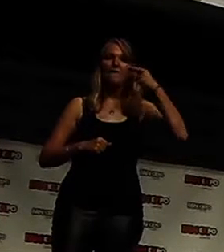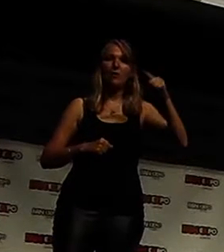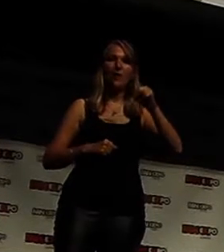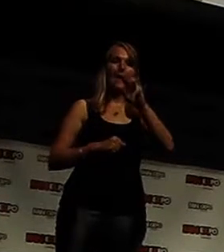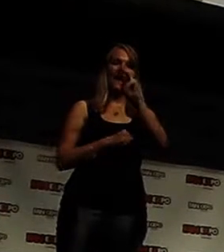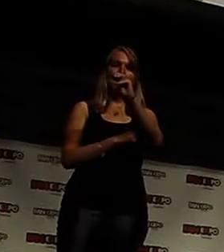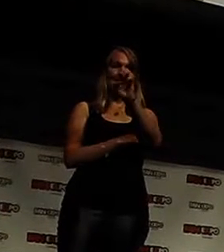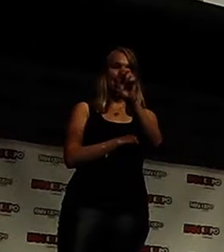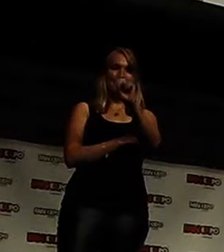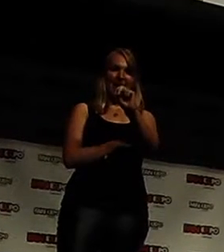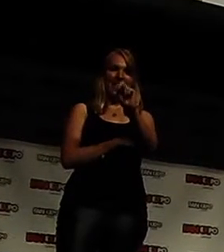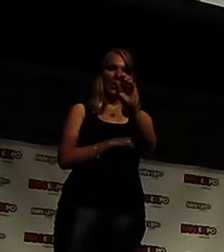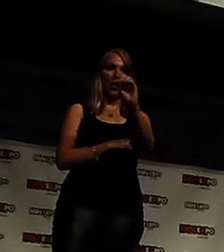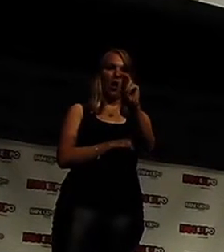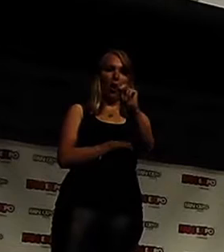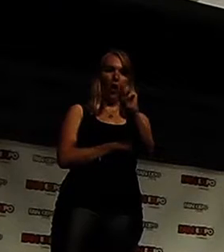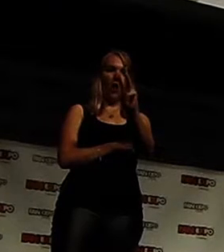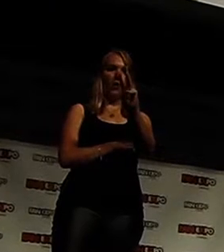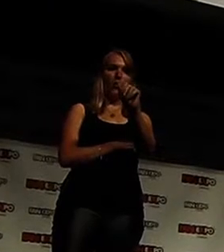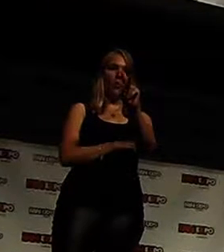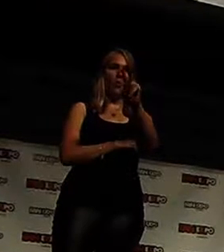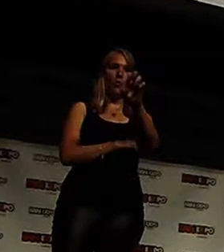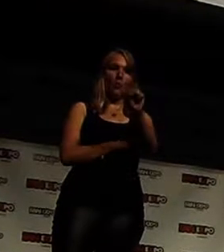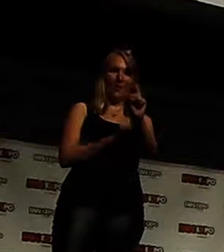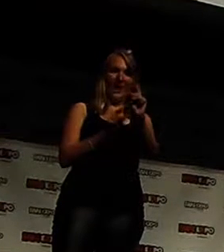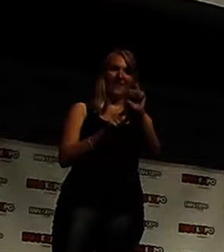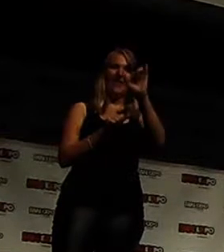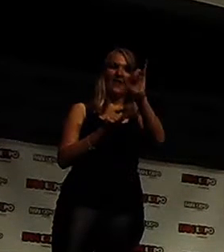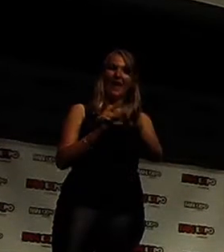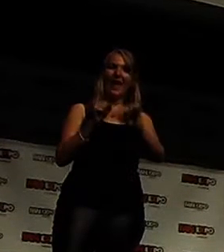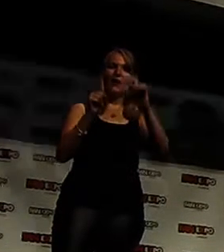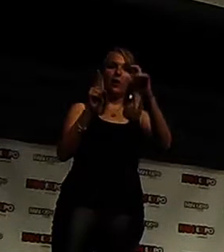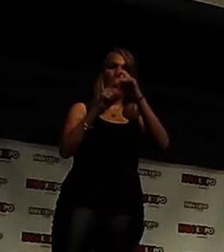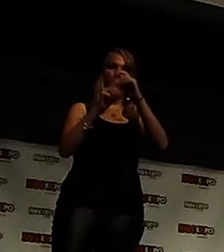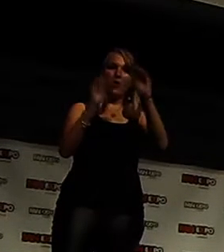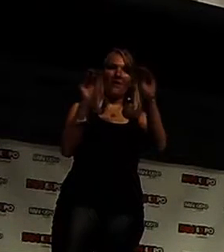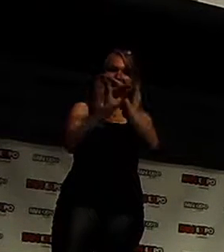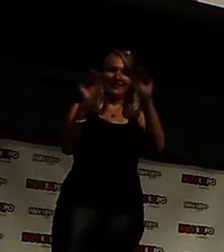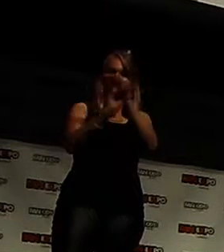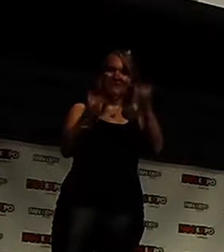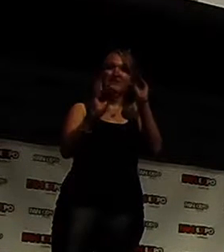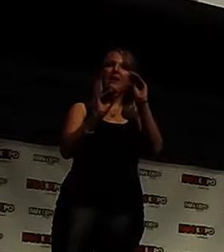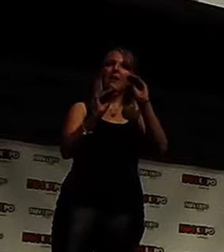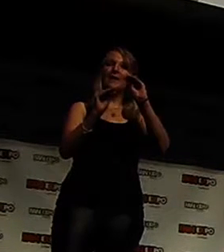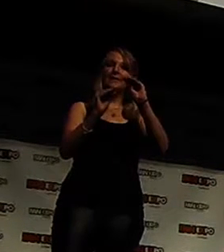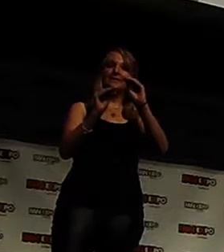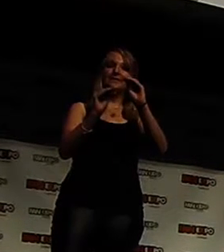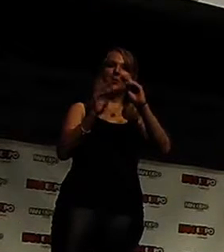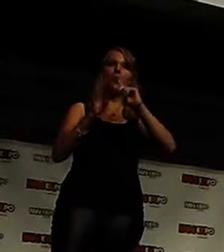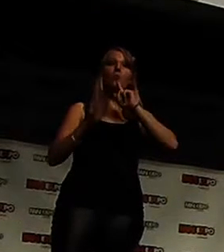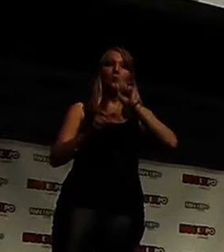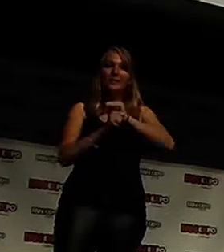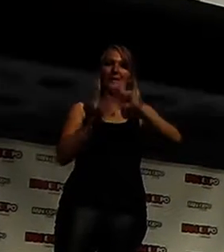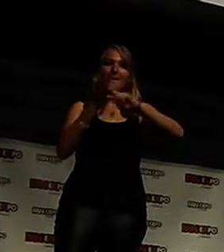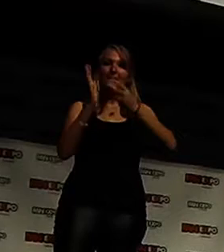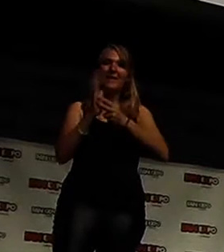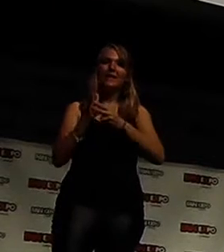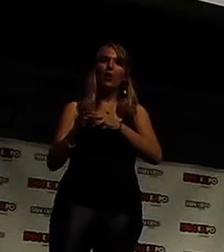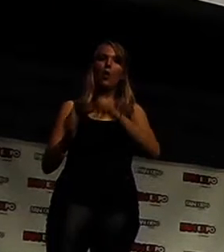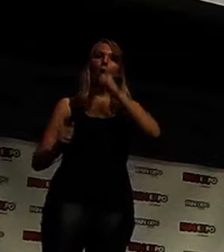Men on Waves. Men on Waves. Yeah, it's an anagram for Woman 7. I think for the